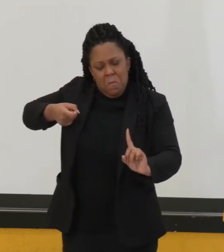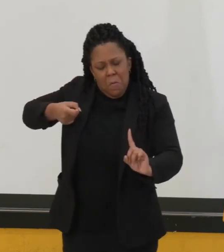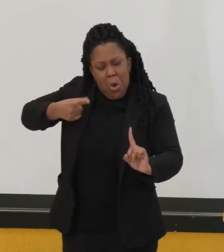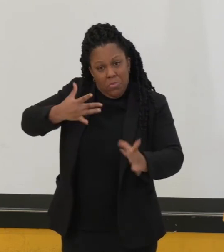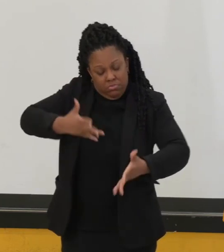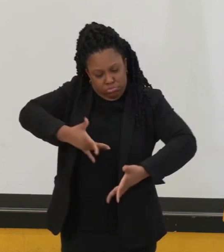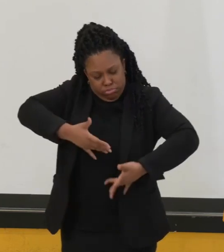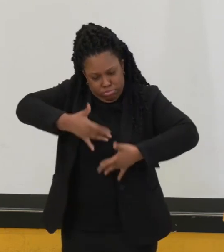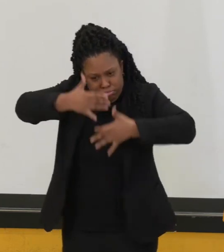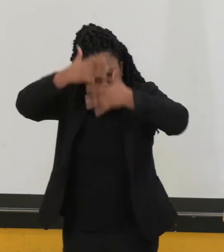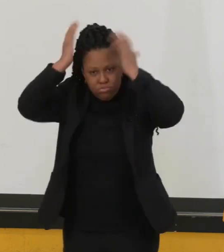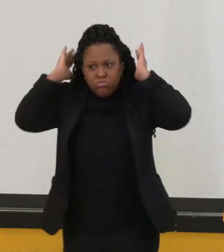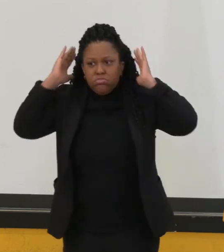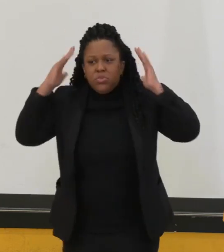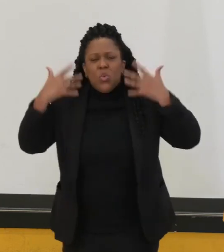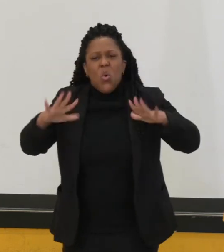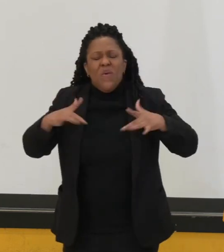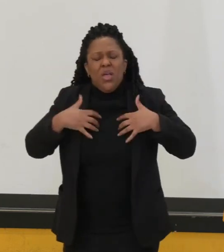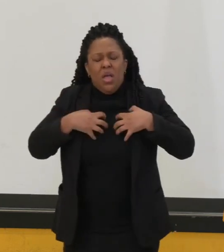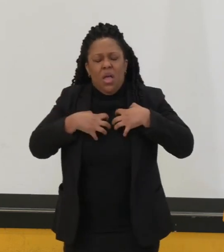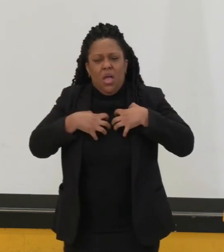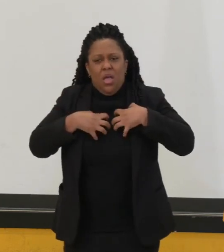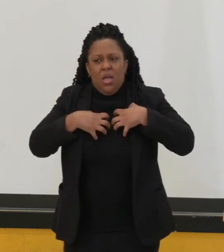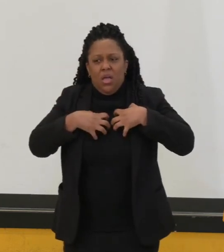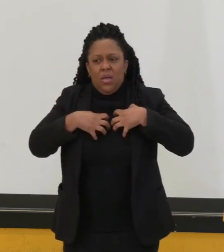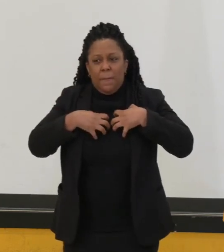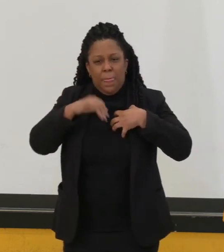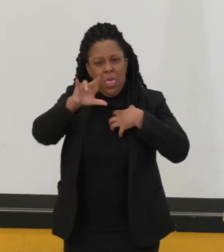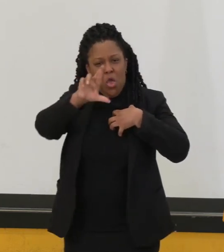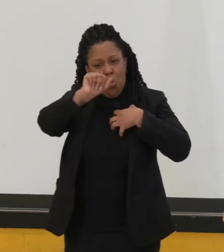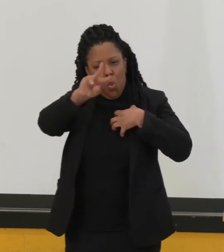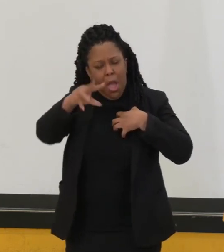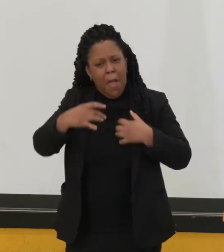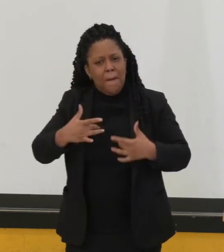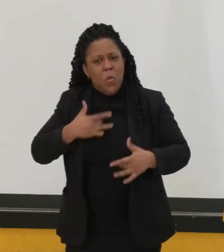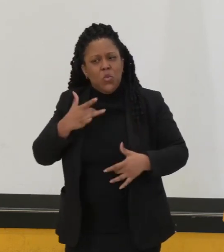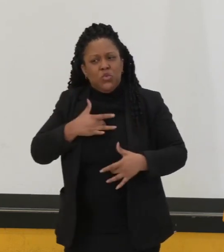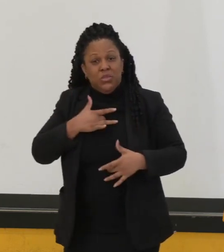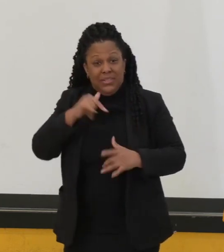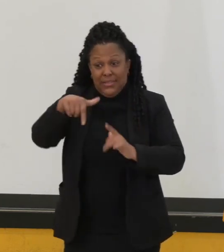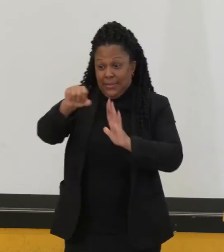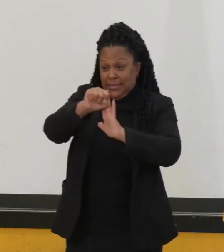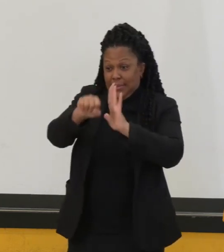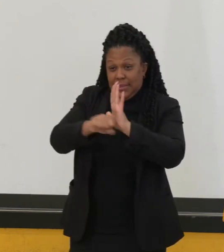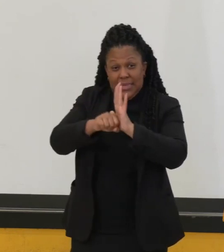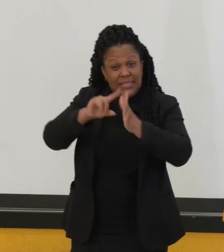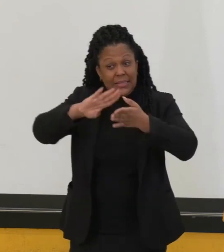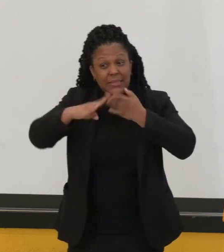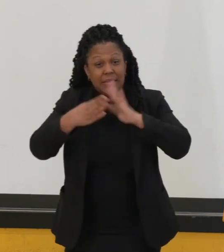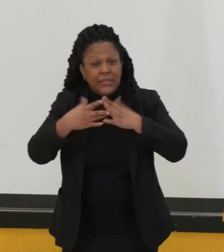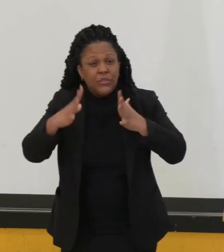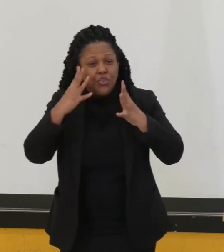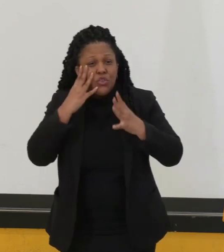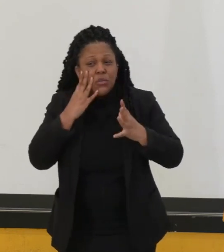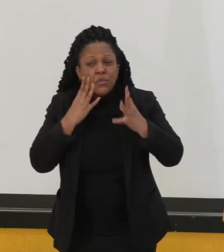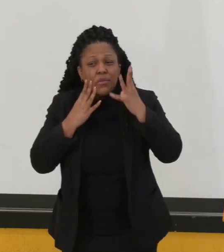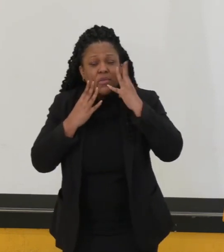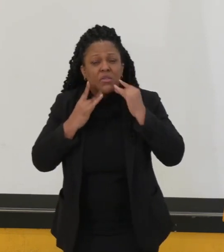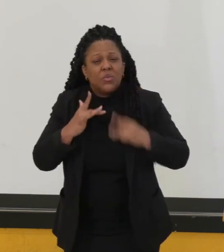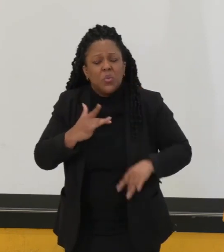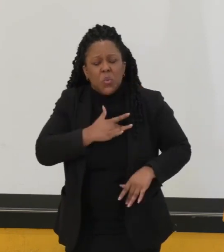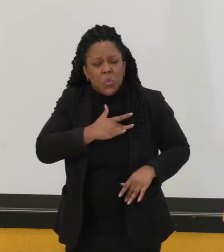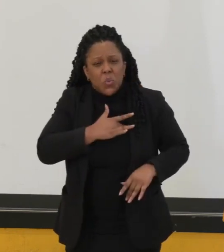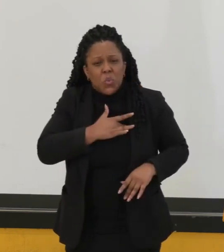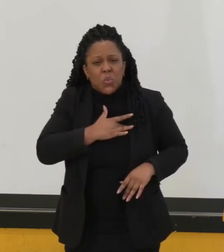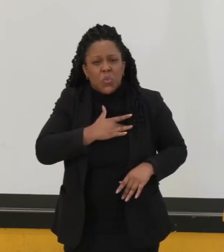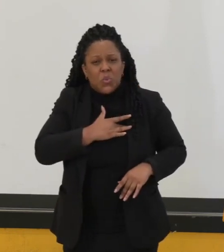rawness, for the emotion that people throughout our city and our state are experiencing right now. And I'll tell you,